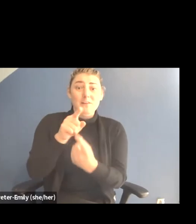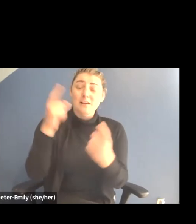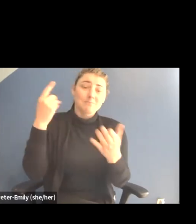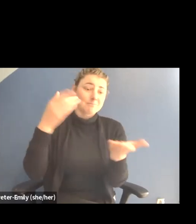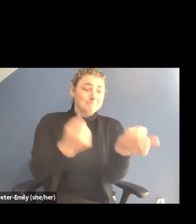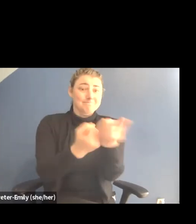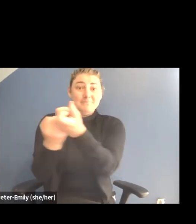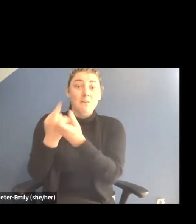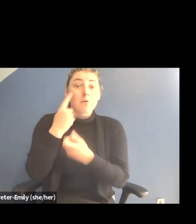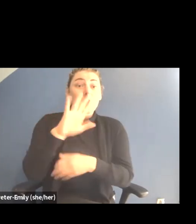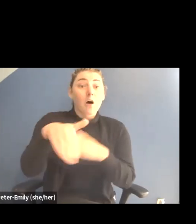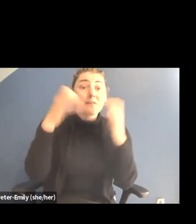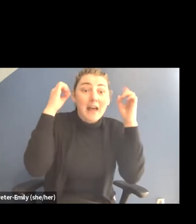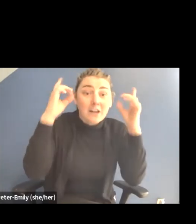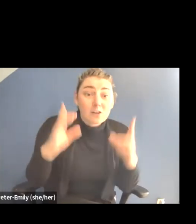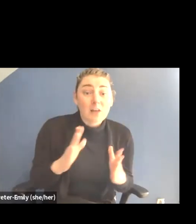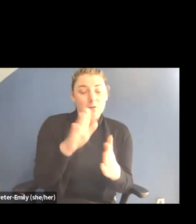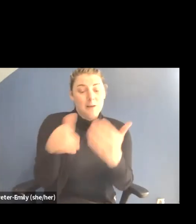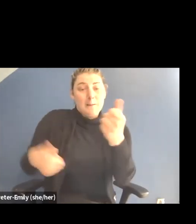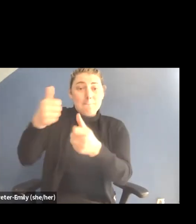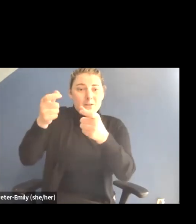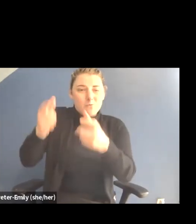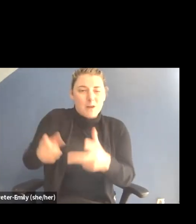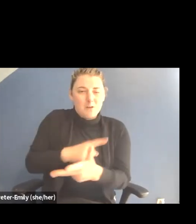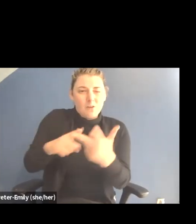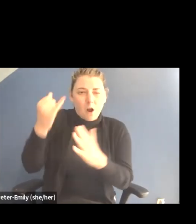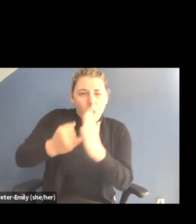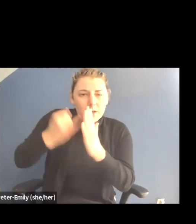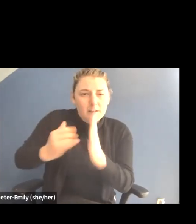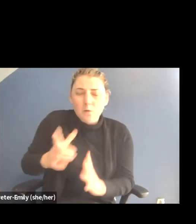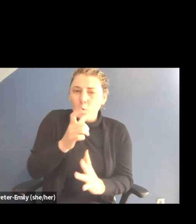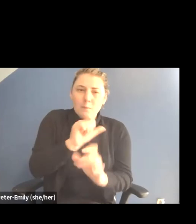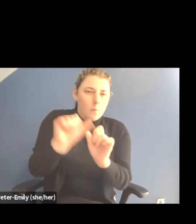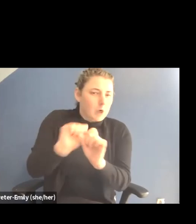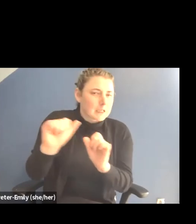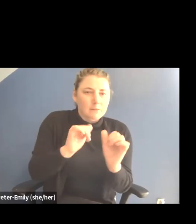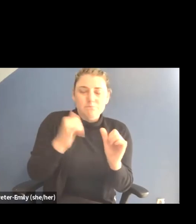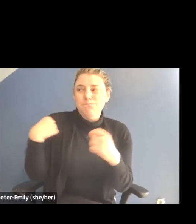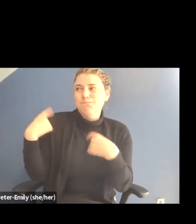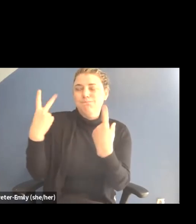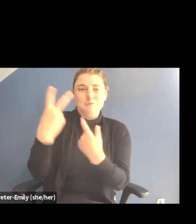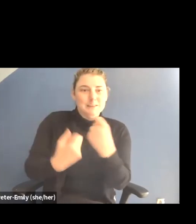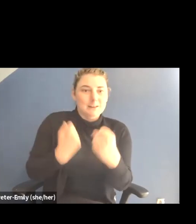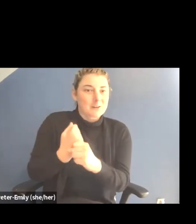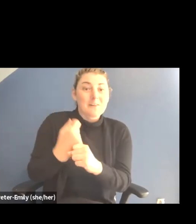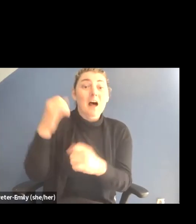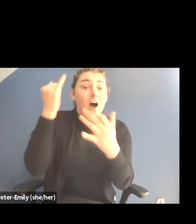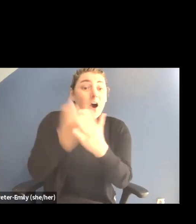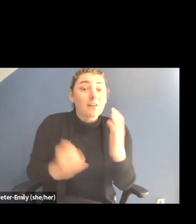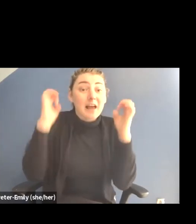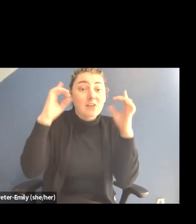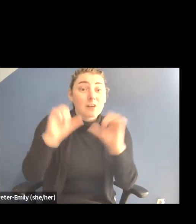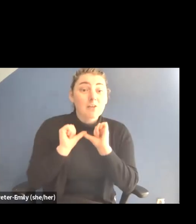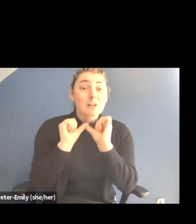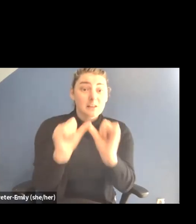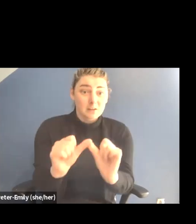educators, administrators, artists, cultural workers who have been working tirelessly over the past 2 years to make sure that arts education continues